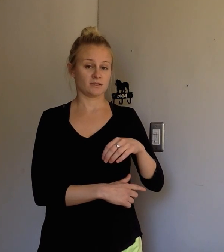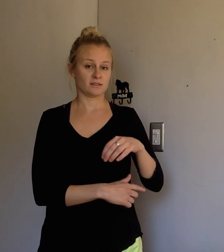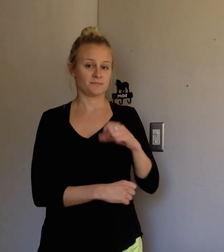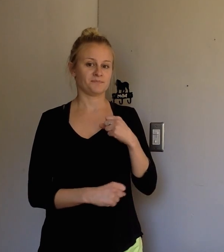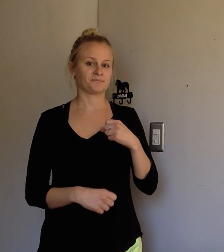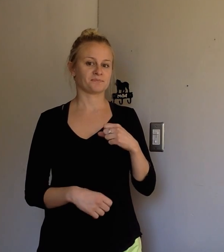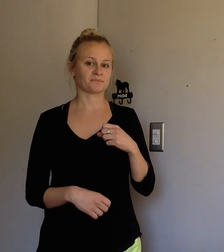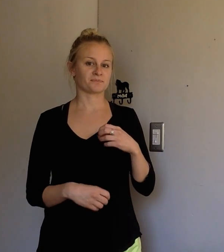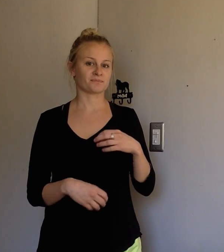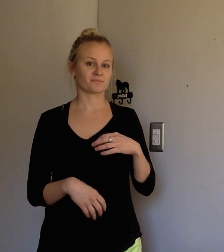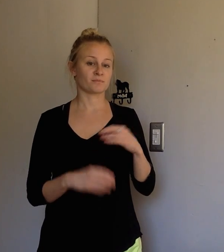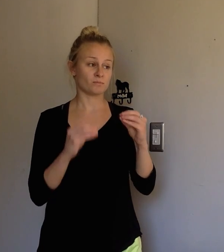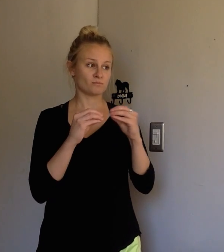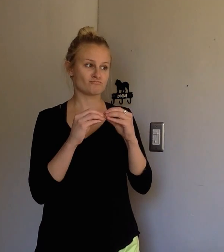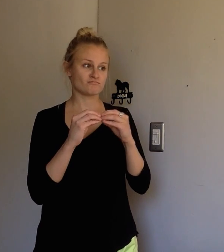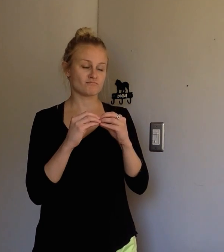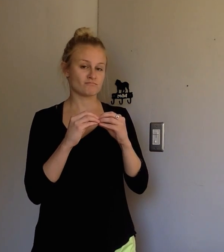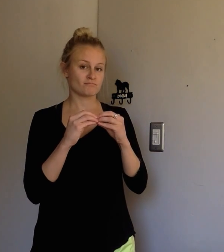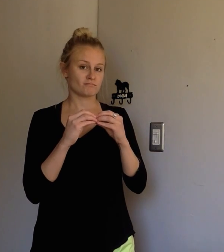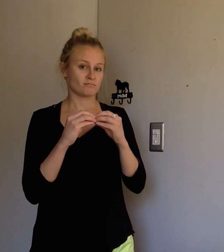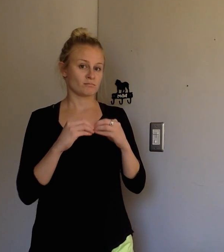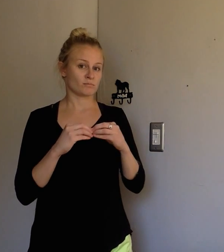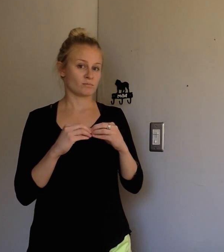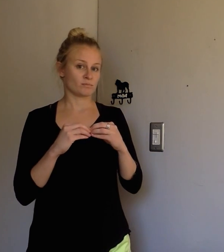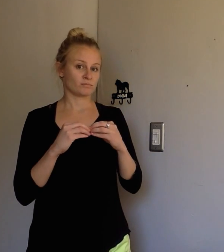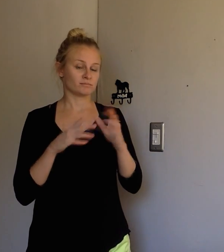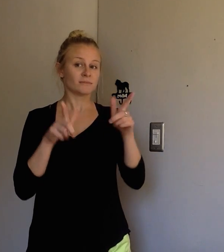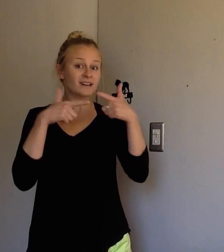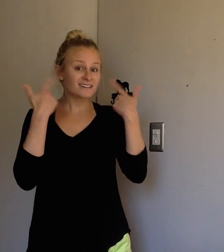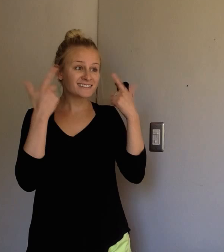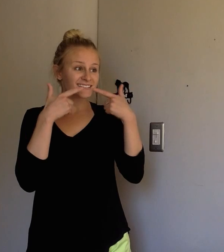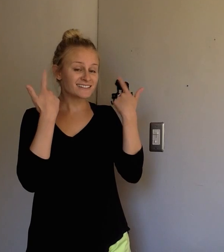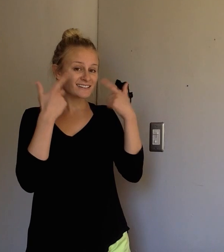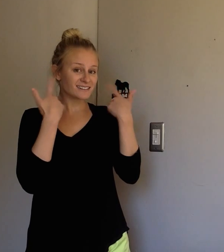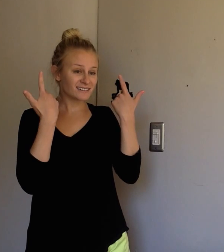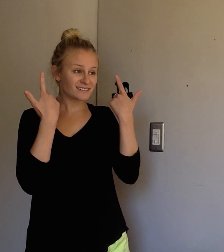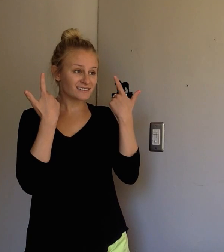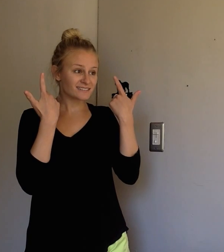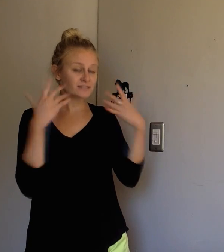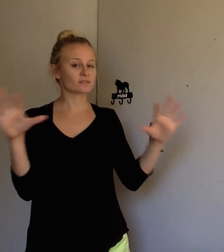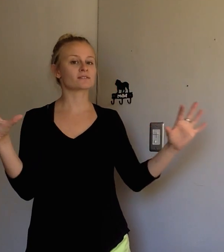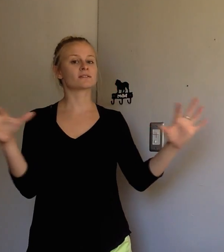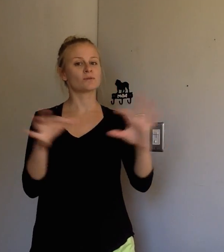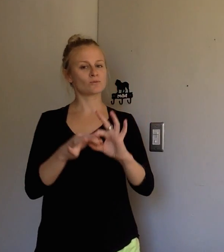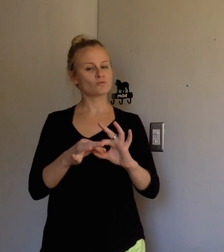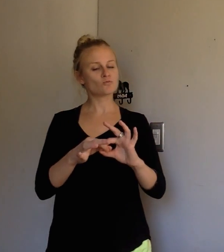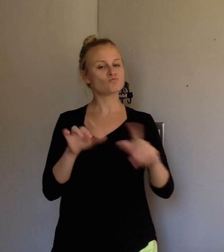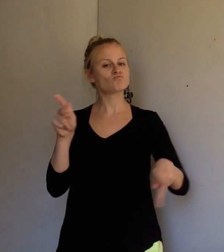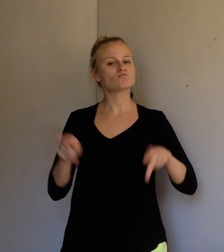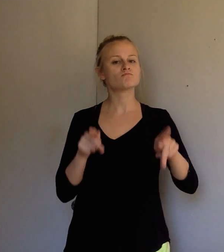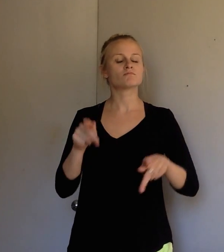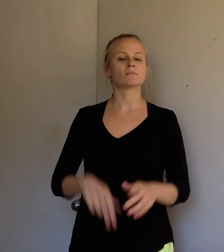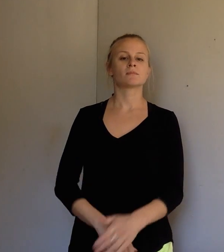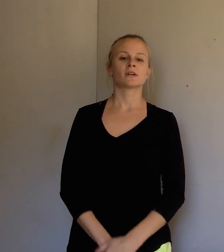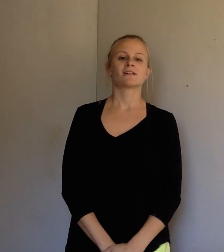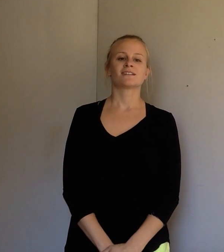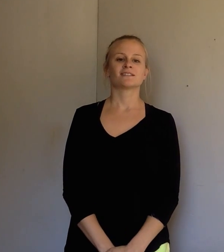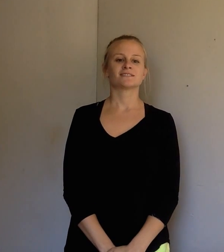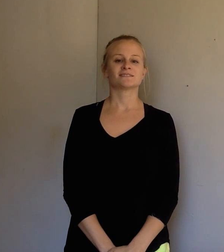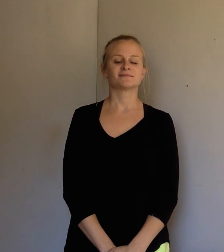jokes. If you look at when they laugh, they're laughing with their friends. And when we laugh with people, we're hardly ever actually laughing at jokes. You